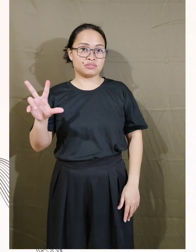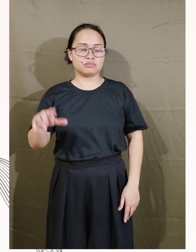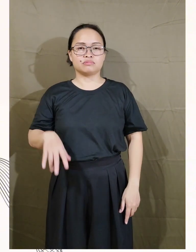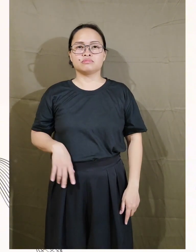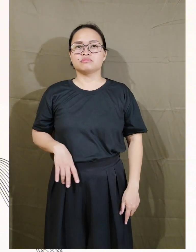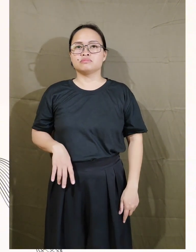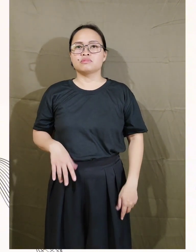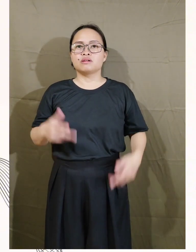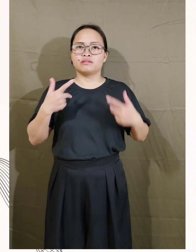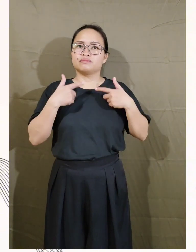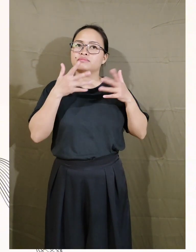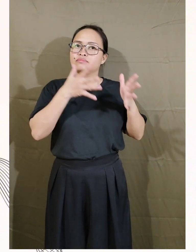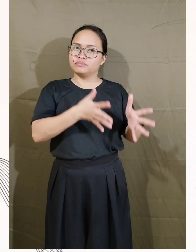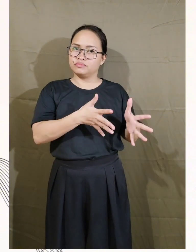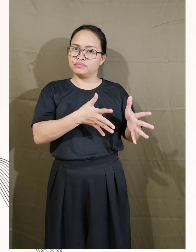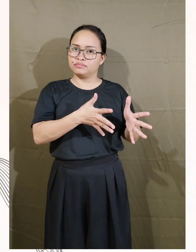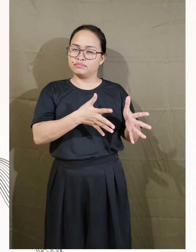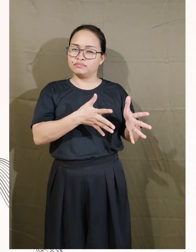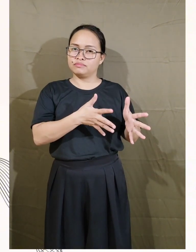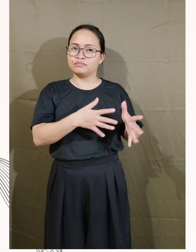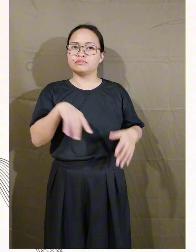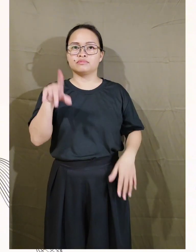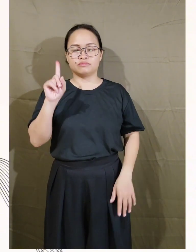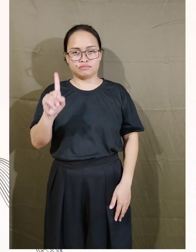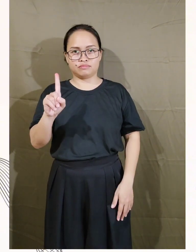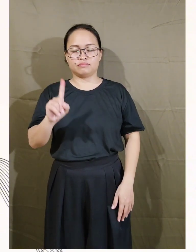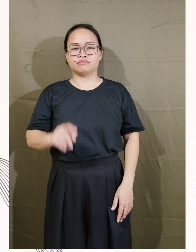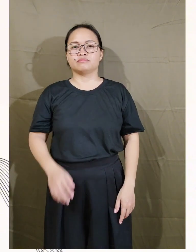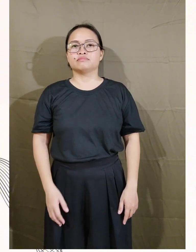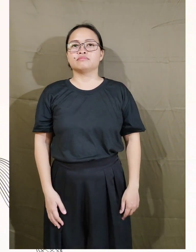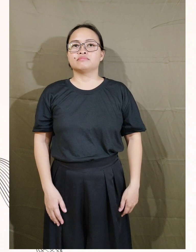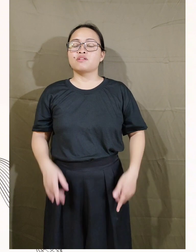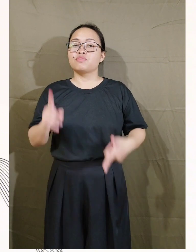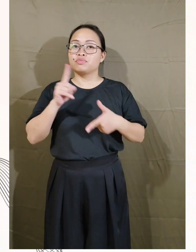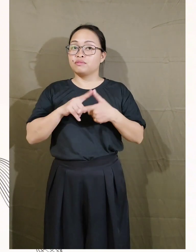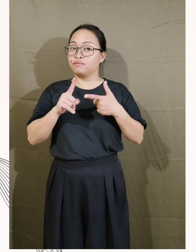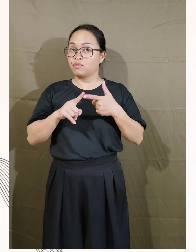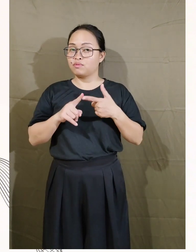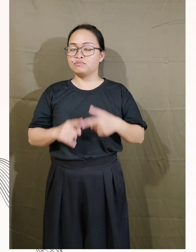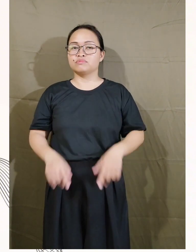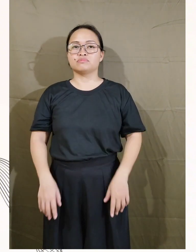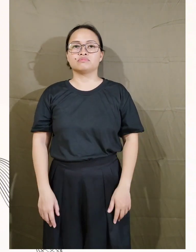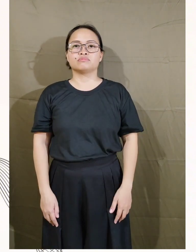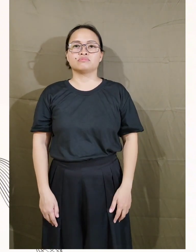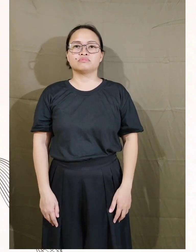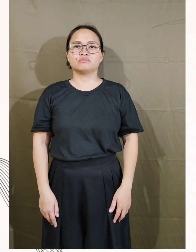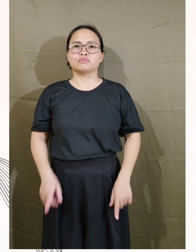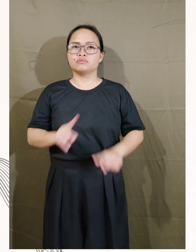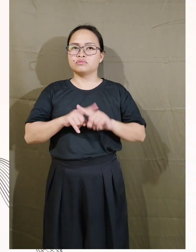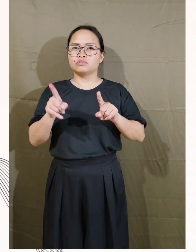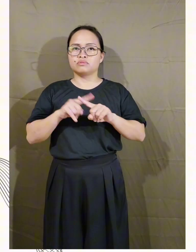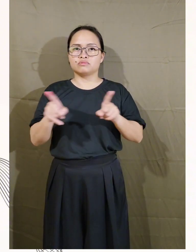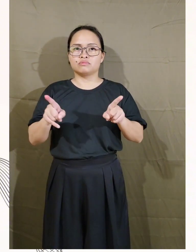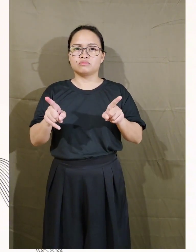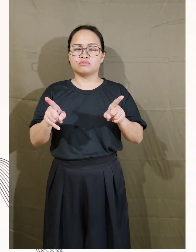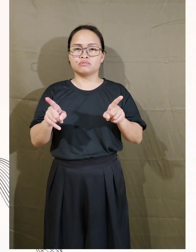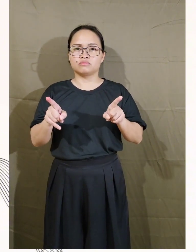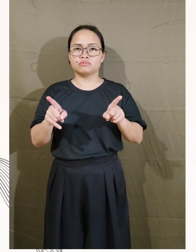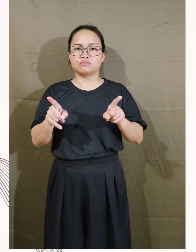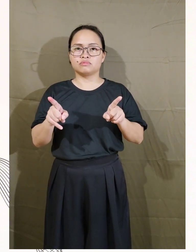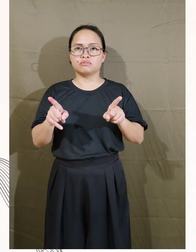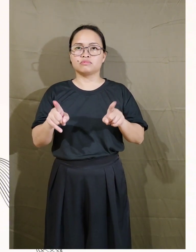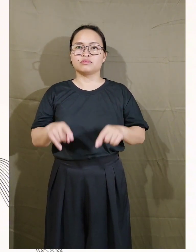We are left with 1. Therefore, the difference between these